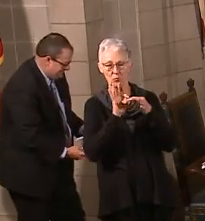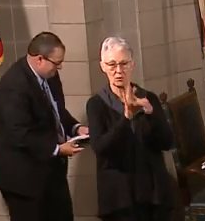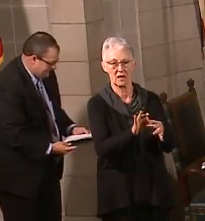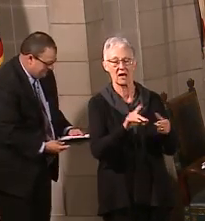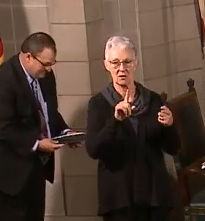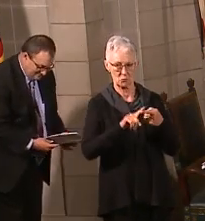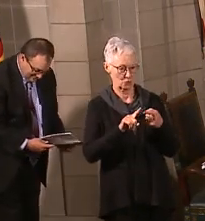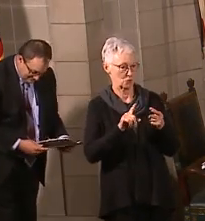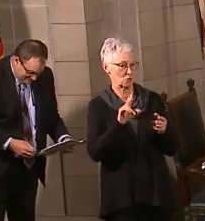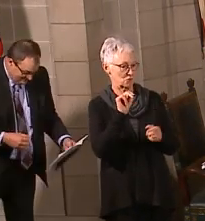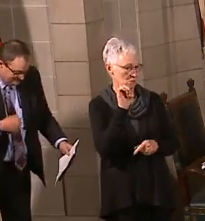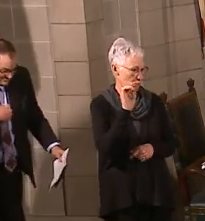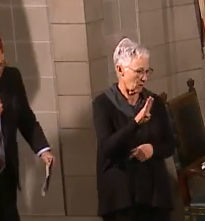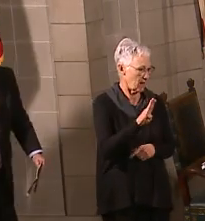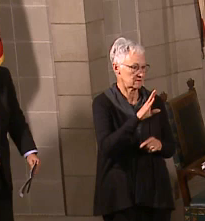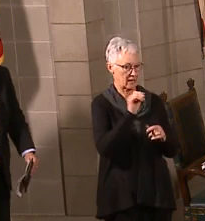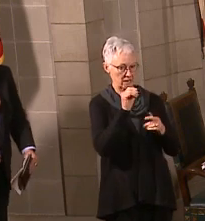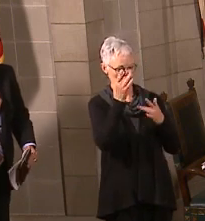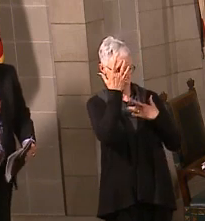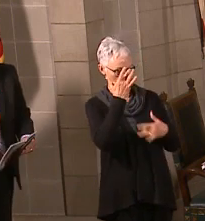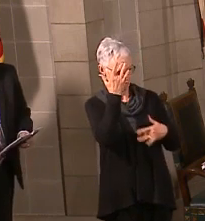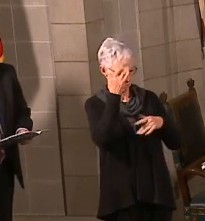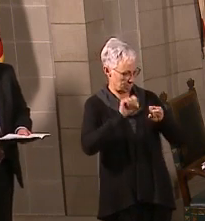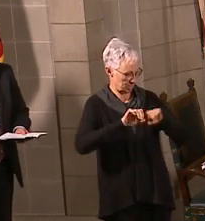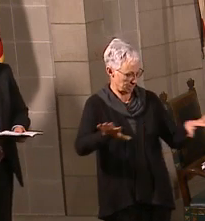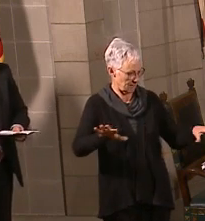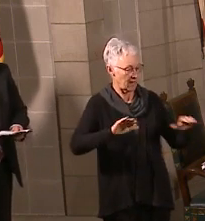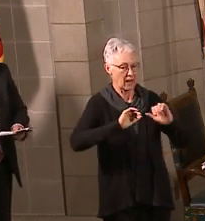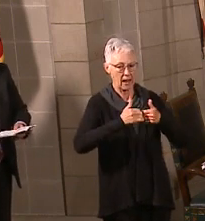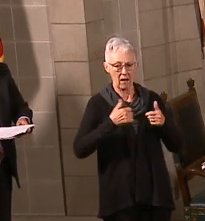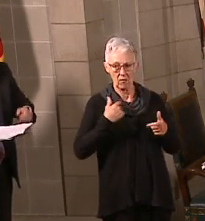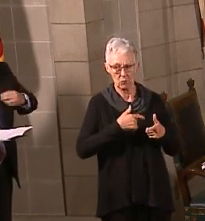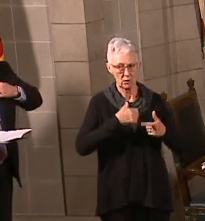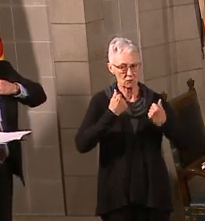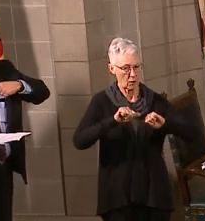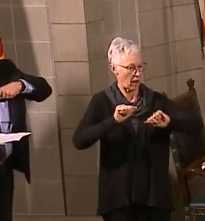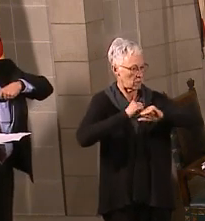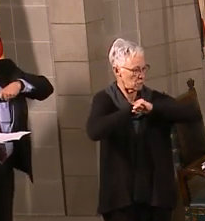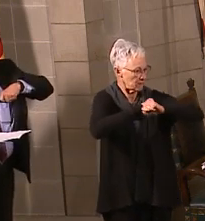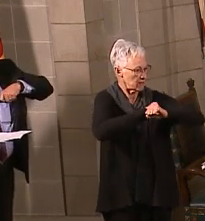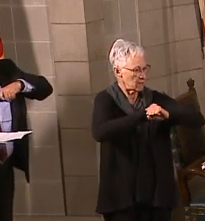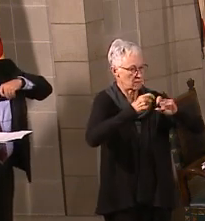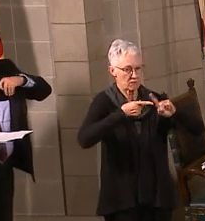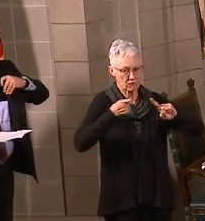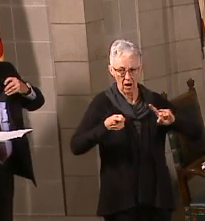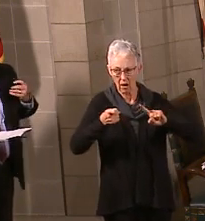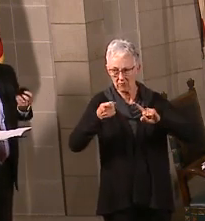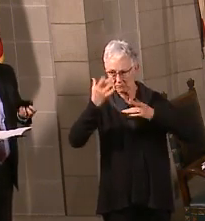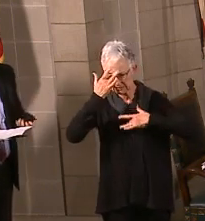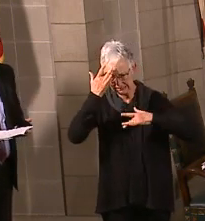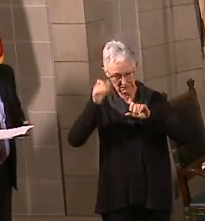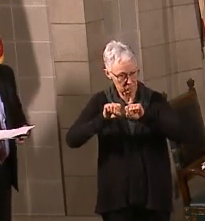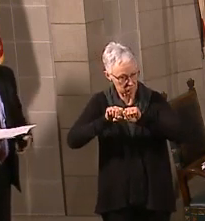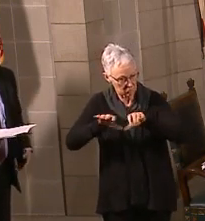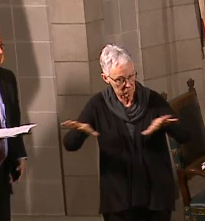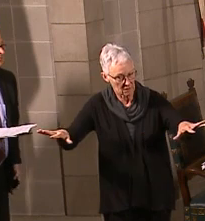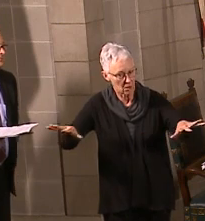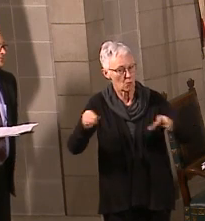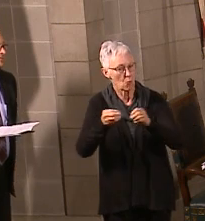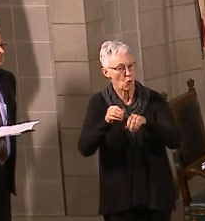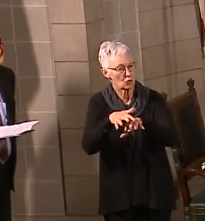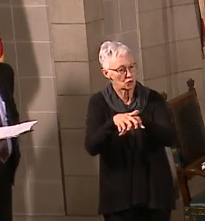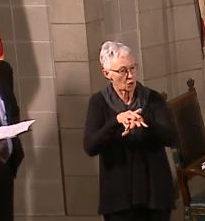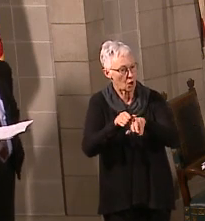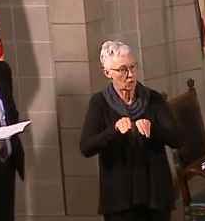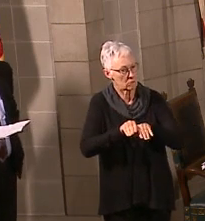to the coronavirus and what we're doing to slow the spread here in Nebraska. And with the snow outside, it feels like the